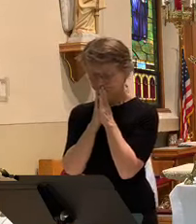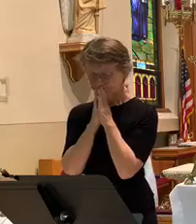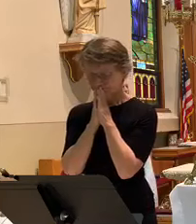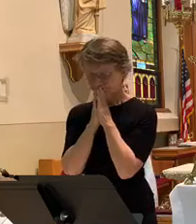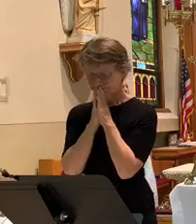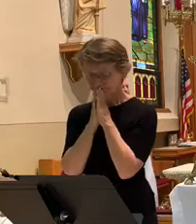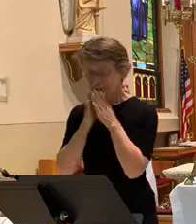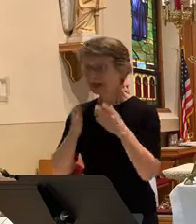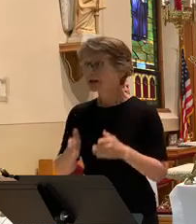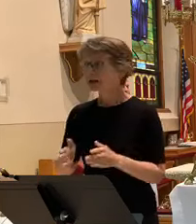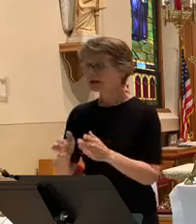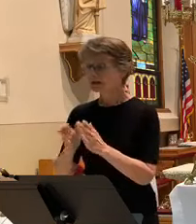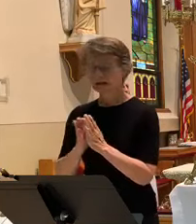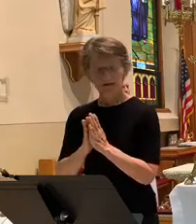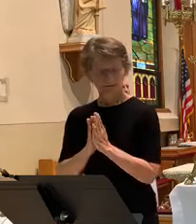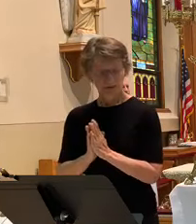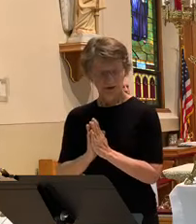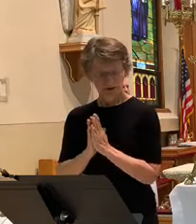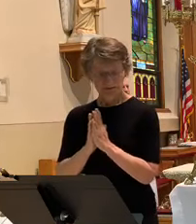Let us pray.